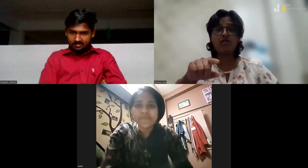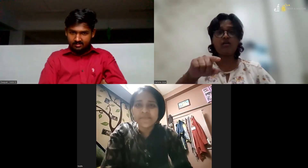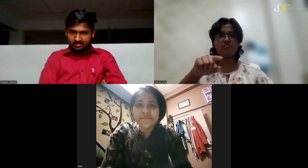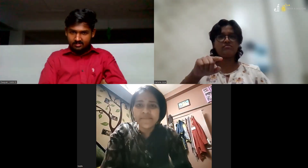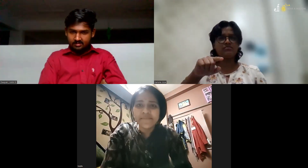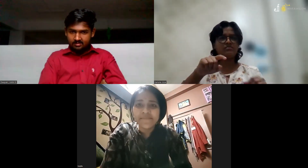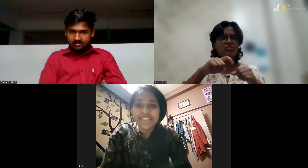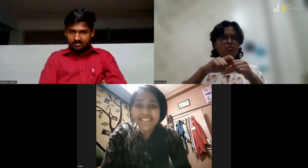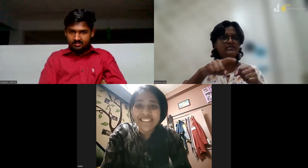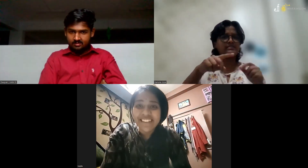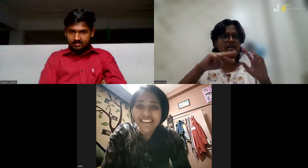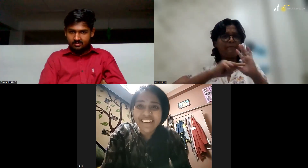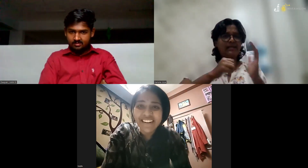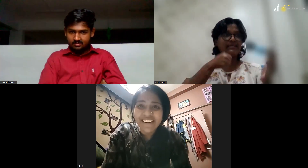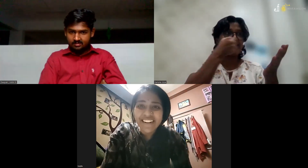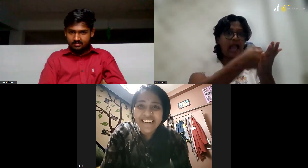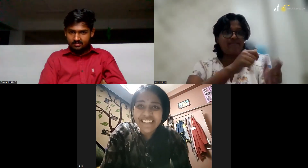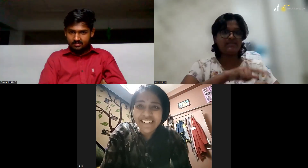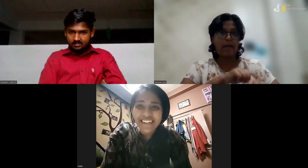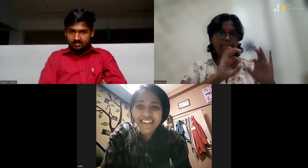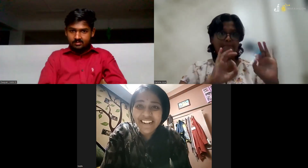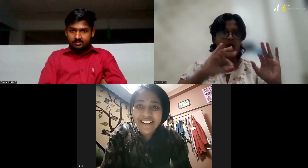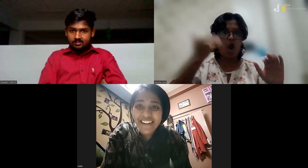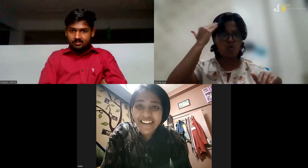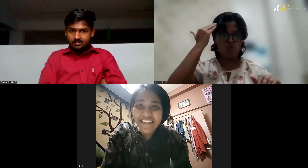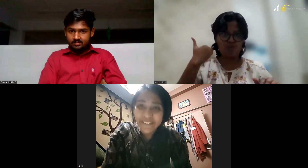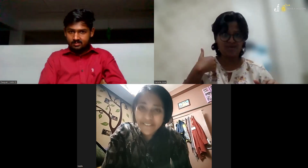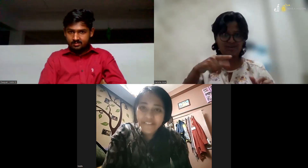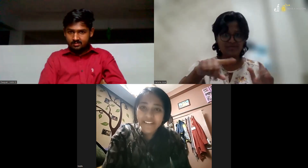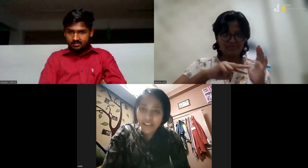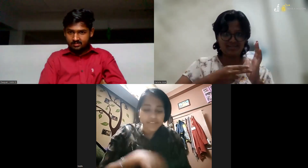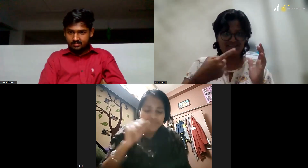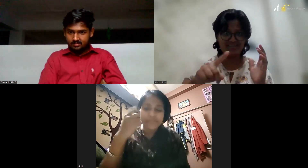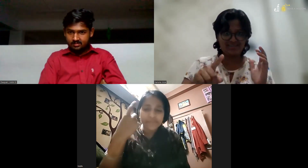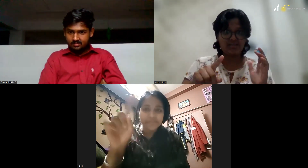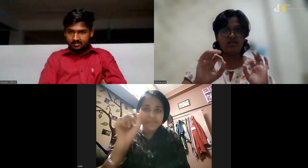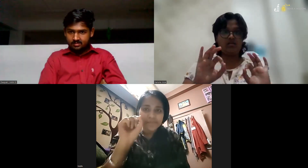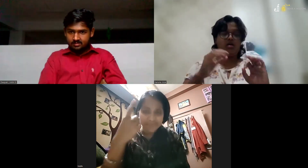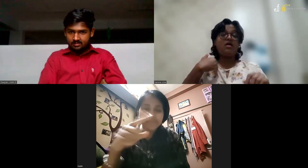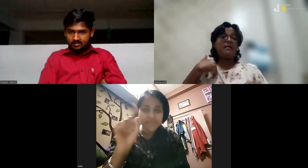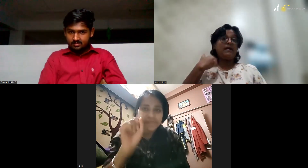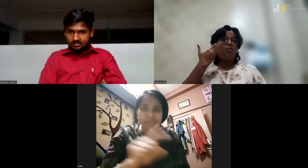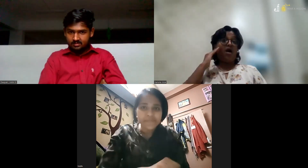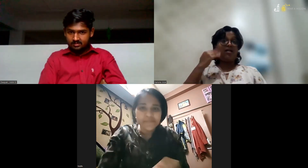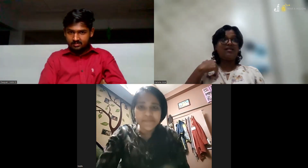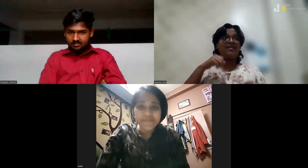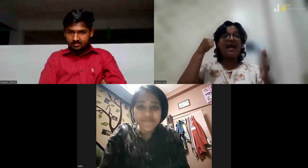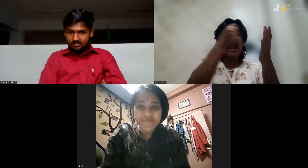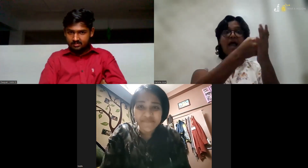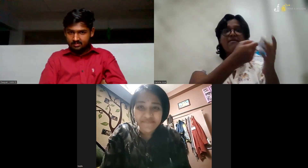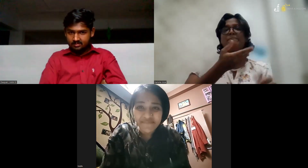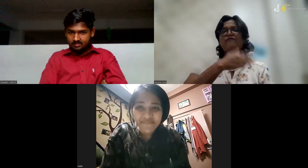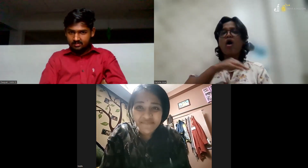see, what do you think? Like the best perfect timing. So see, you wanted to know